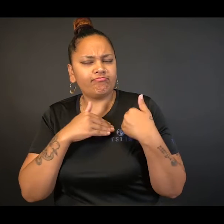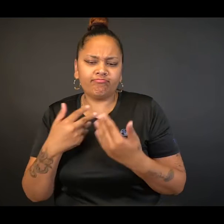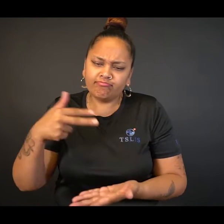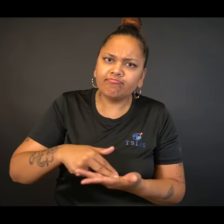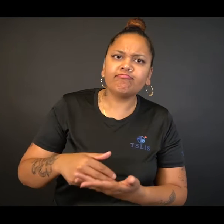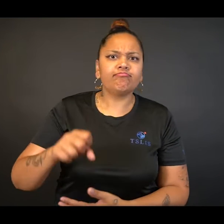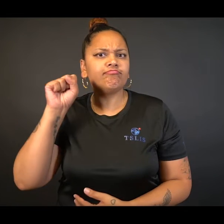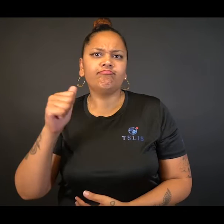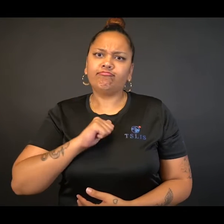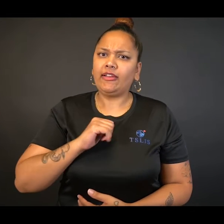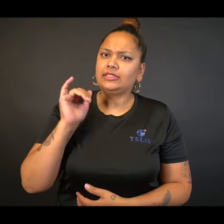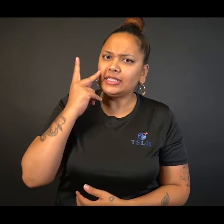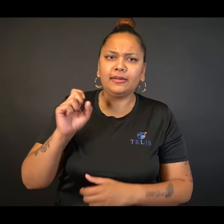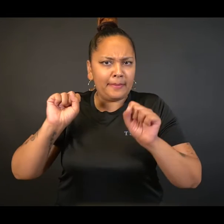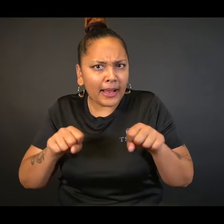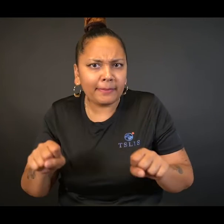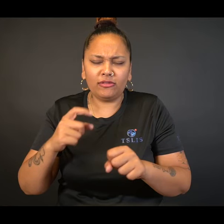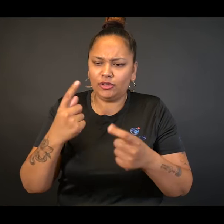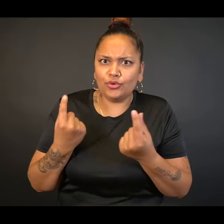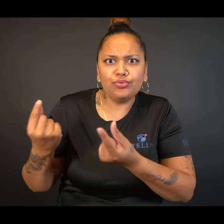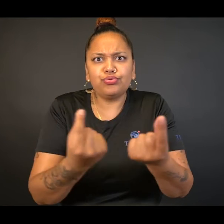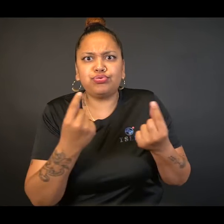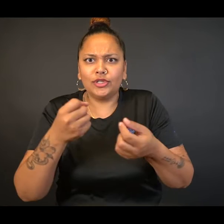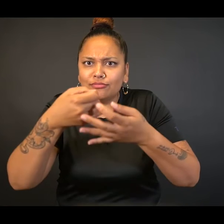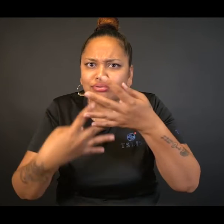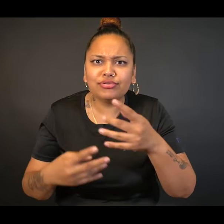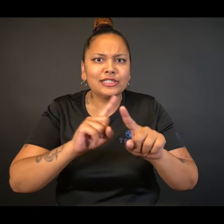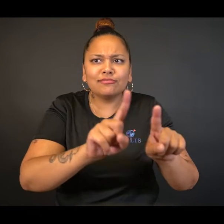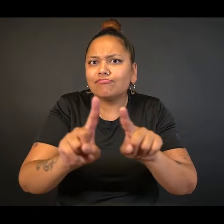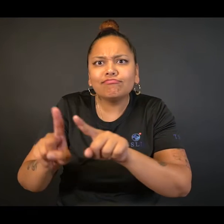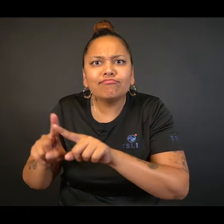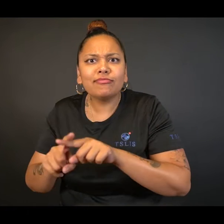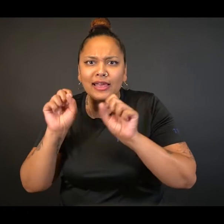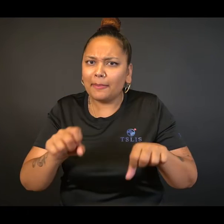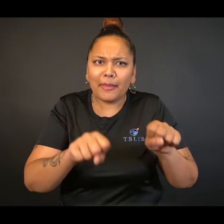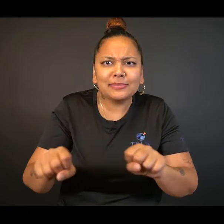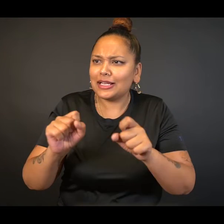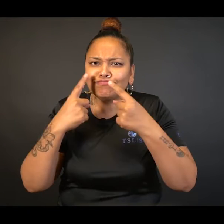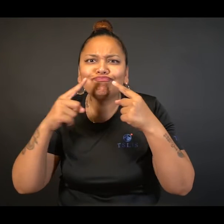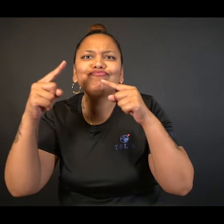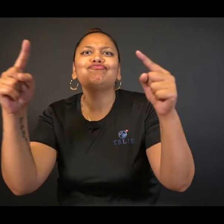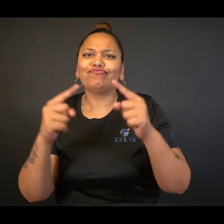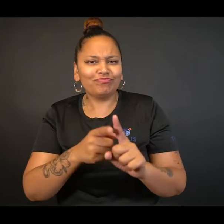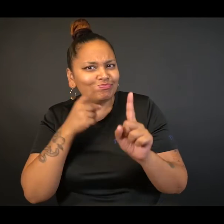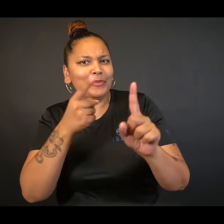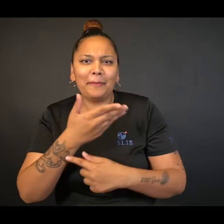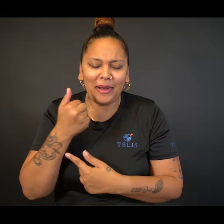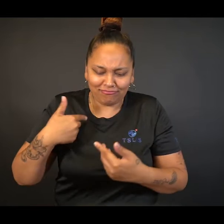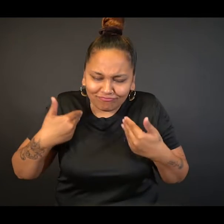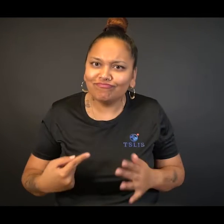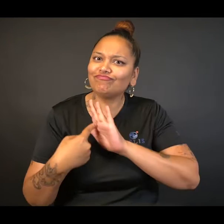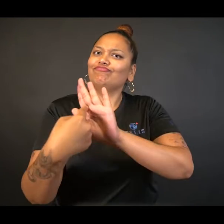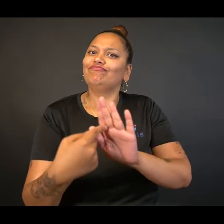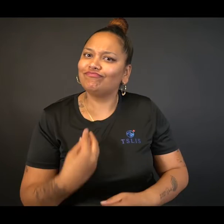and capabilities are endless, our possibilities, striving for being the best version of ourselves. We are creating